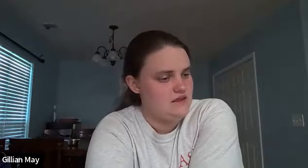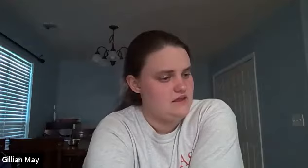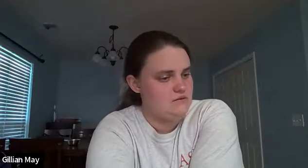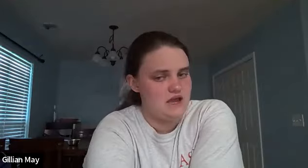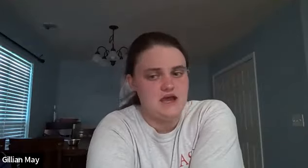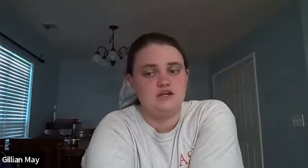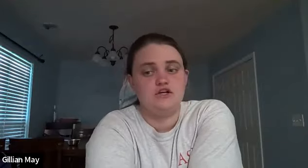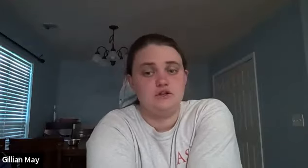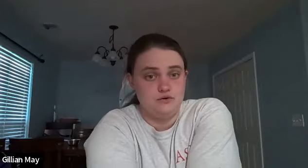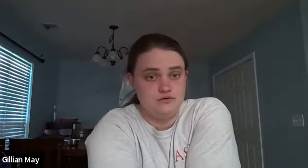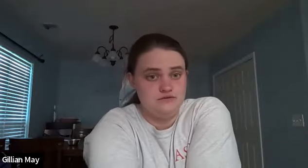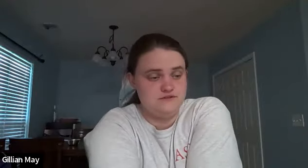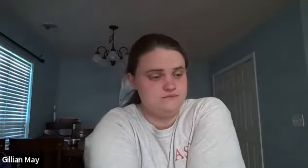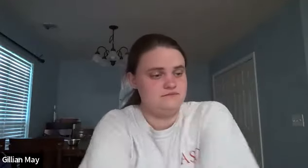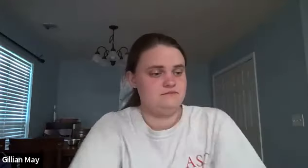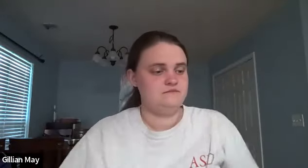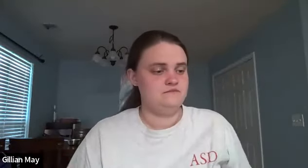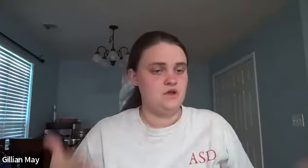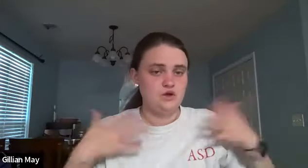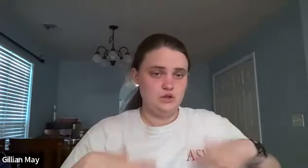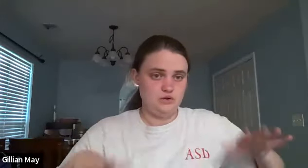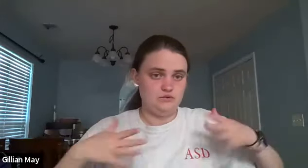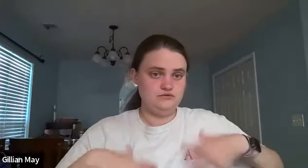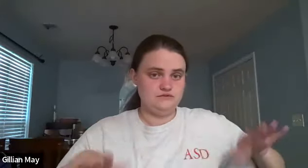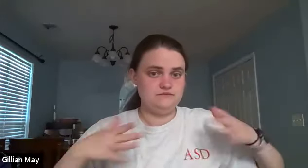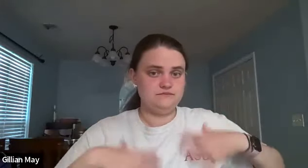Then we had clothes, clothes,